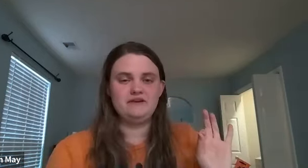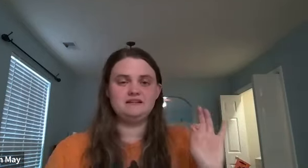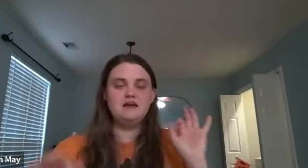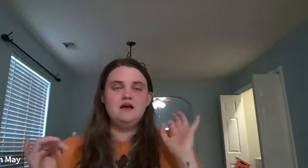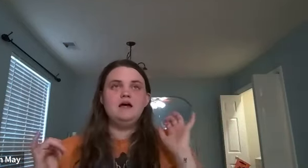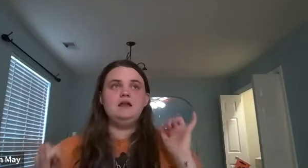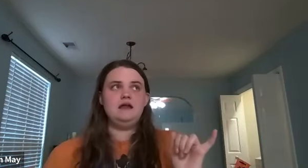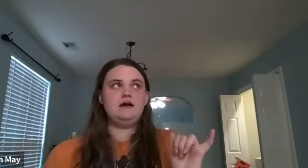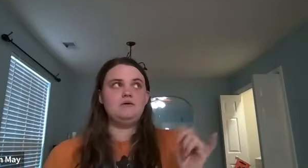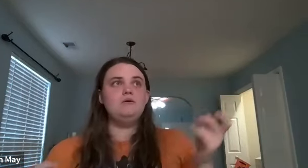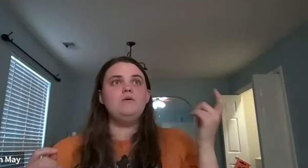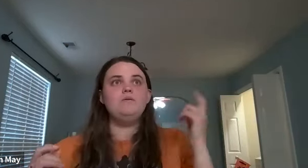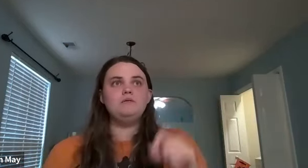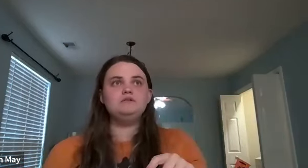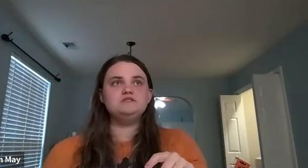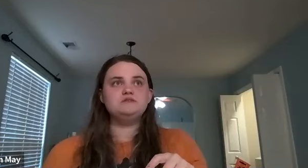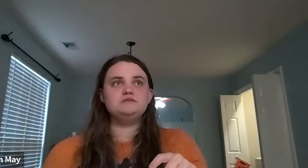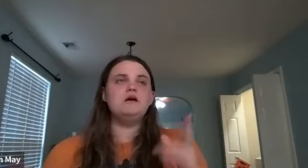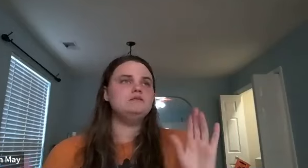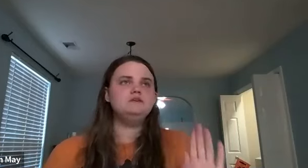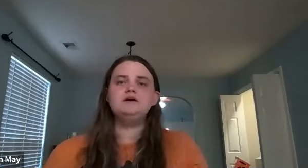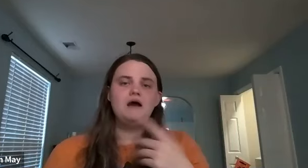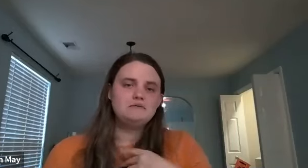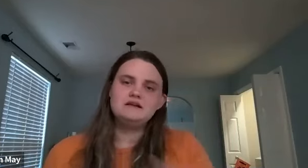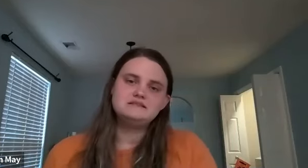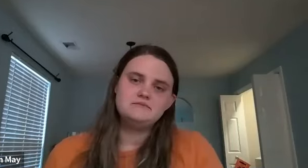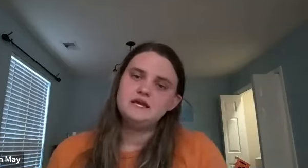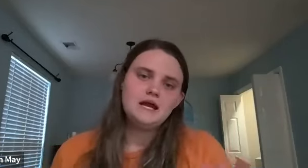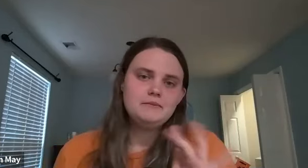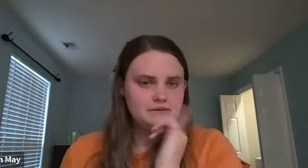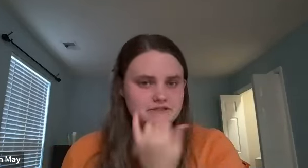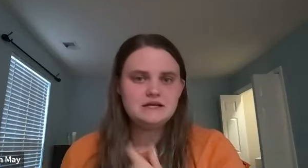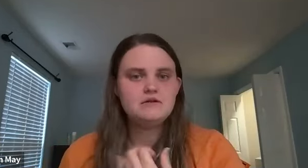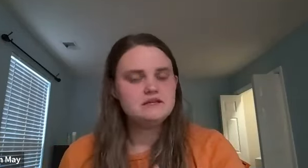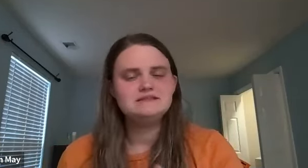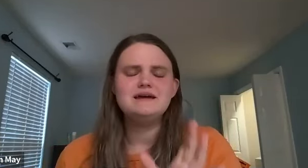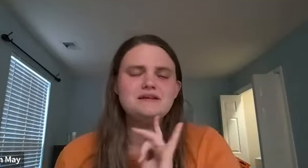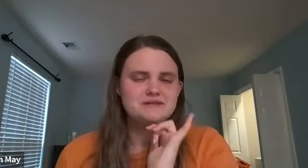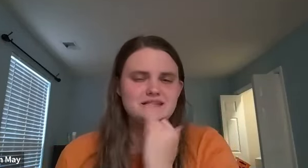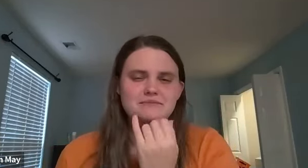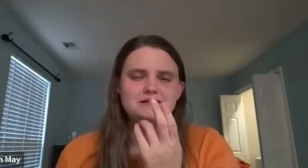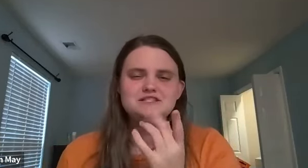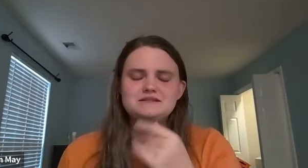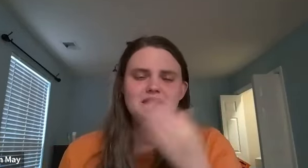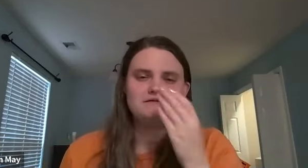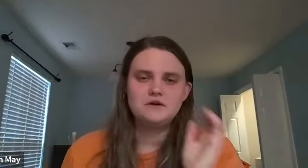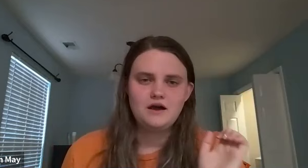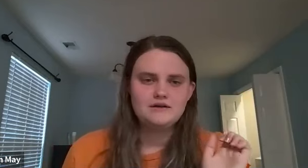perfect. Now, what we'll do, I realized something and I made a mistake on this. Not really a mistake, but it's just a thing I forgot.